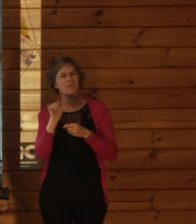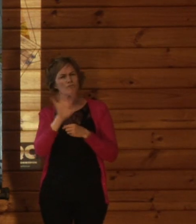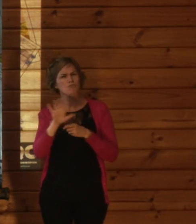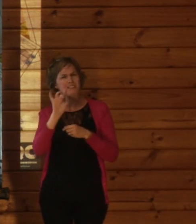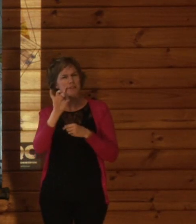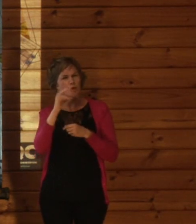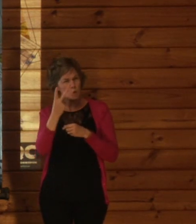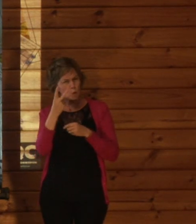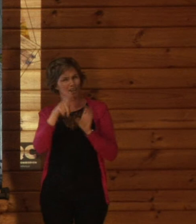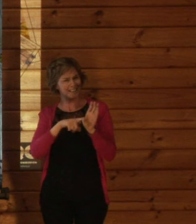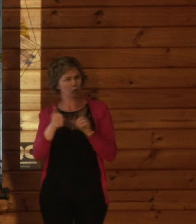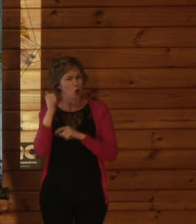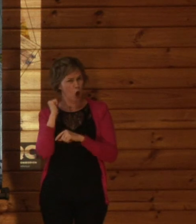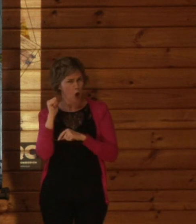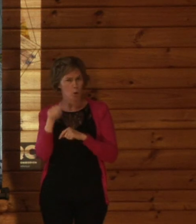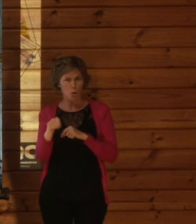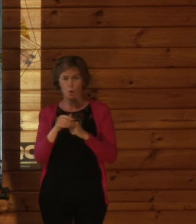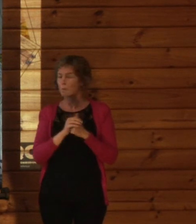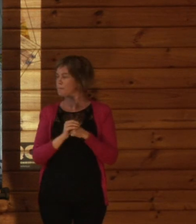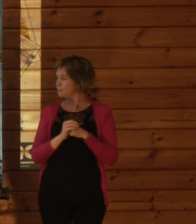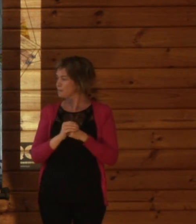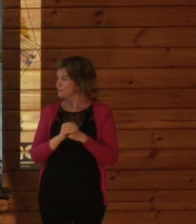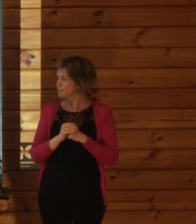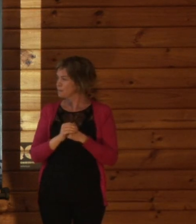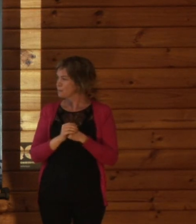lines on a page. Is that going to be done for every